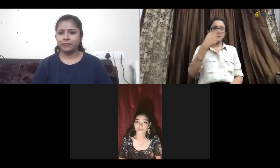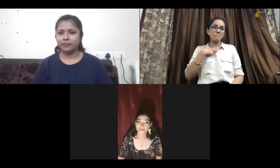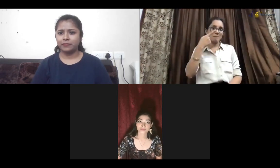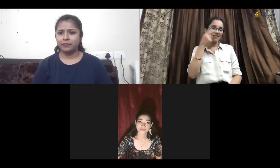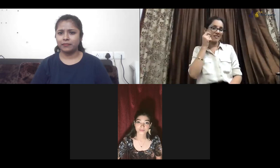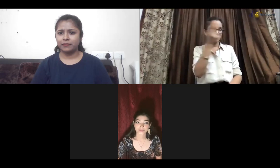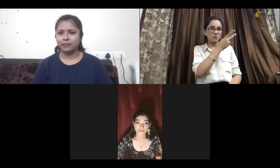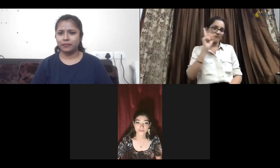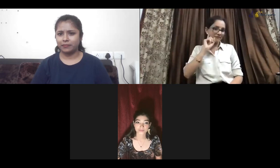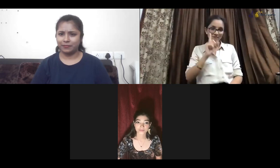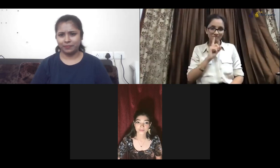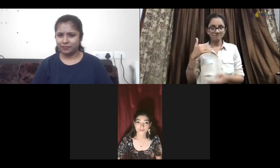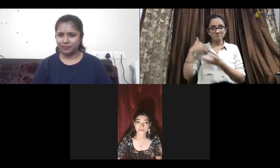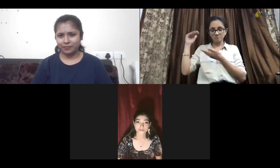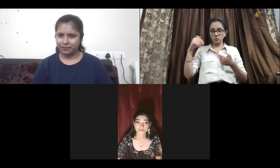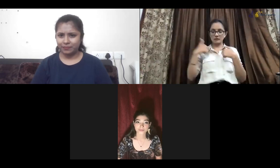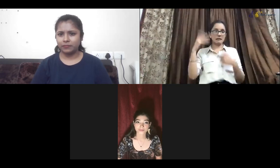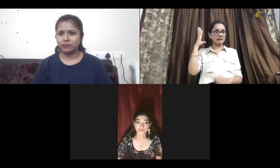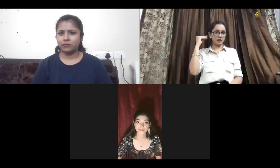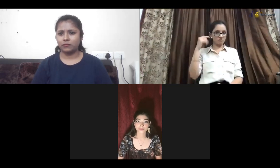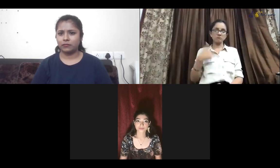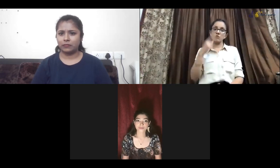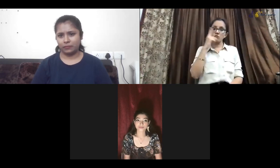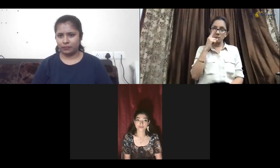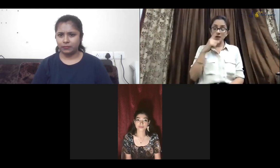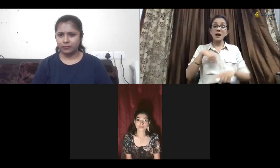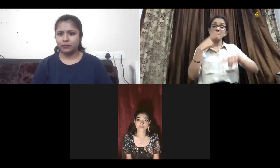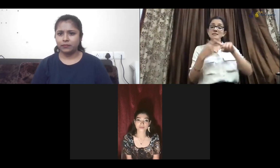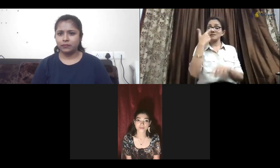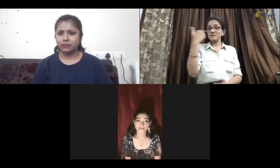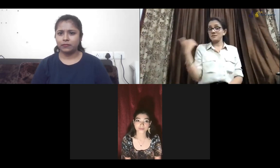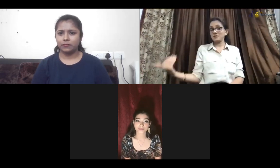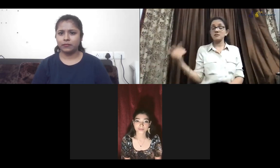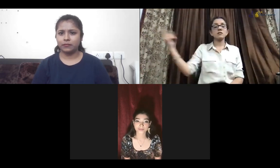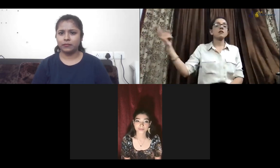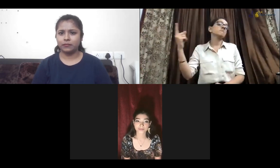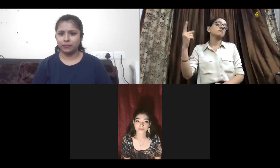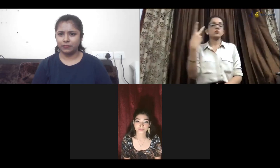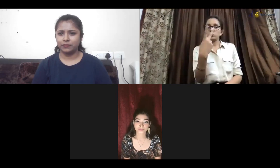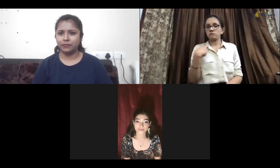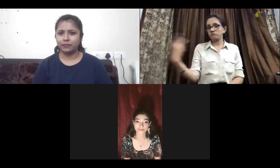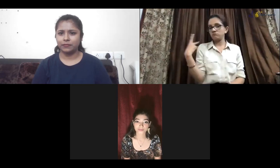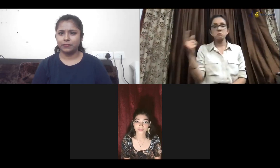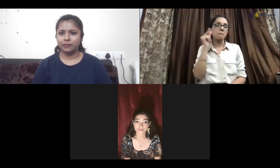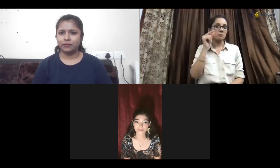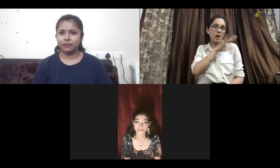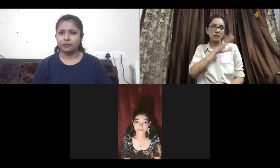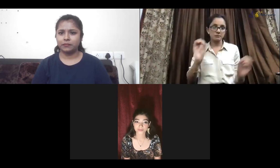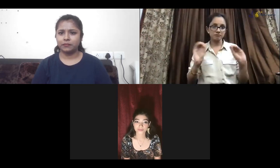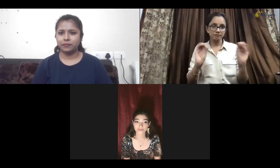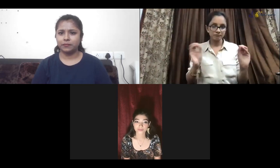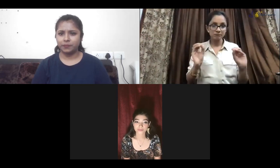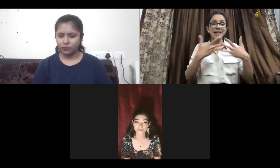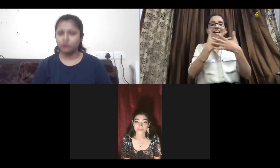on myself, I saw that yeah, when so my parents are deaf and I'm a hearing child, and also my sister.